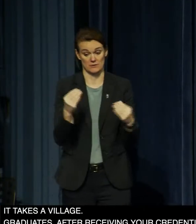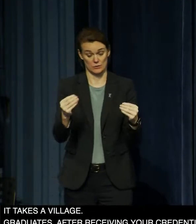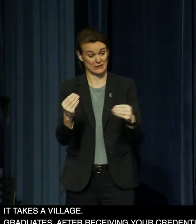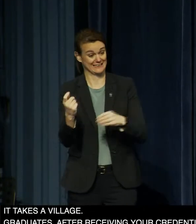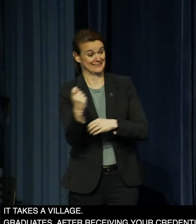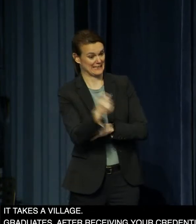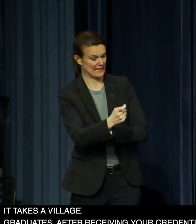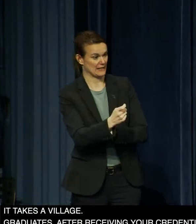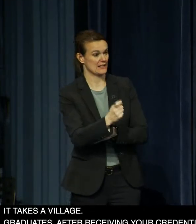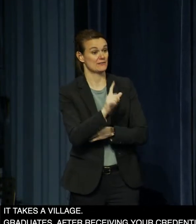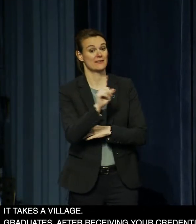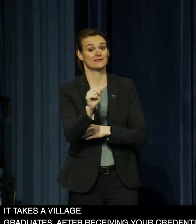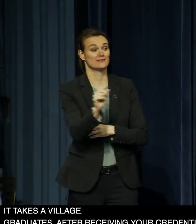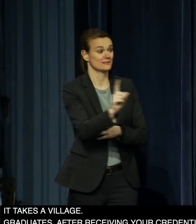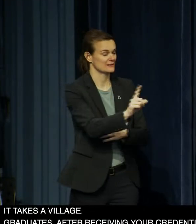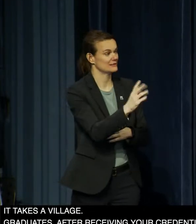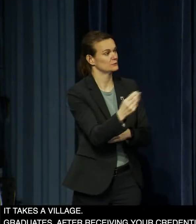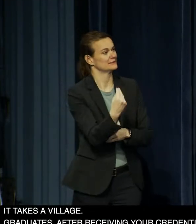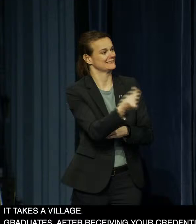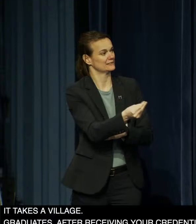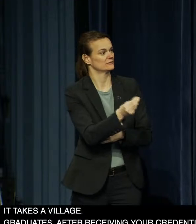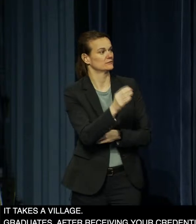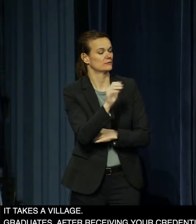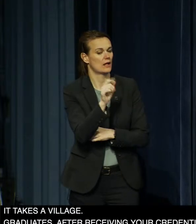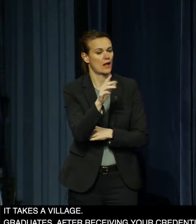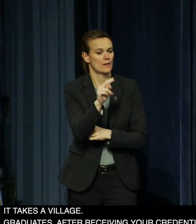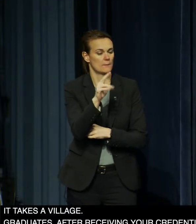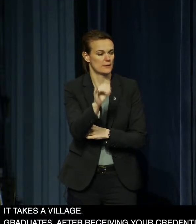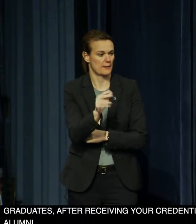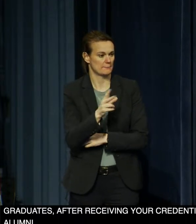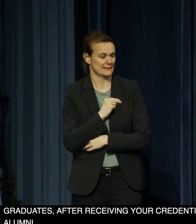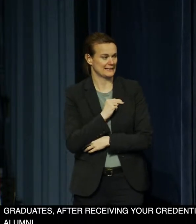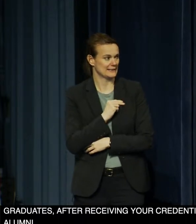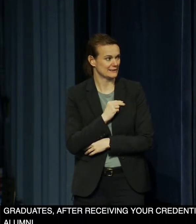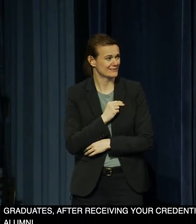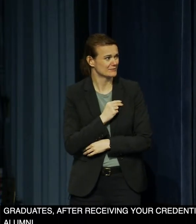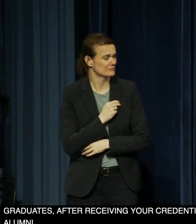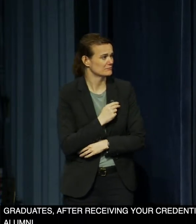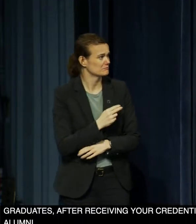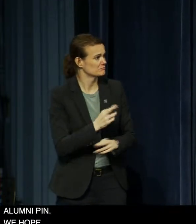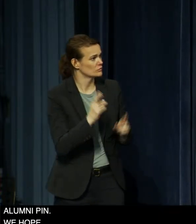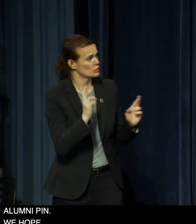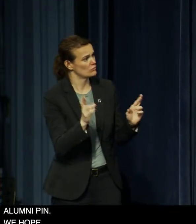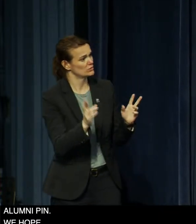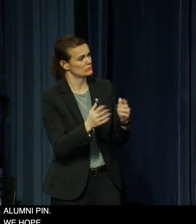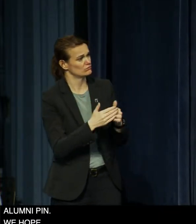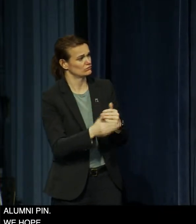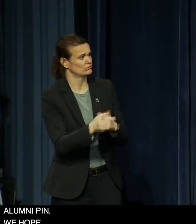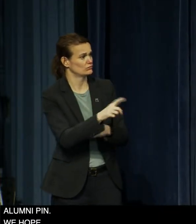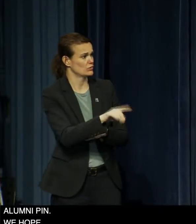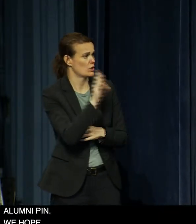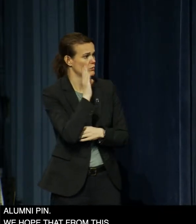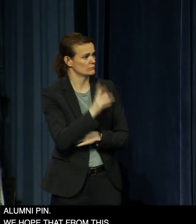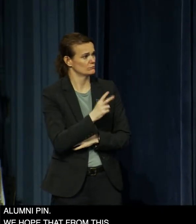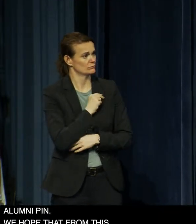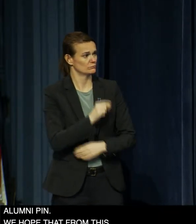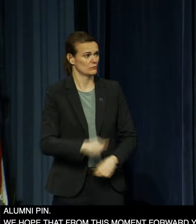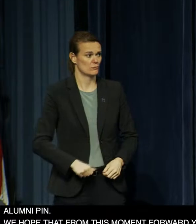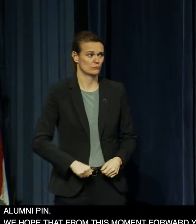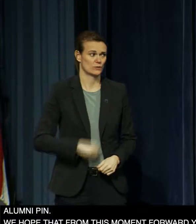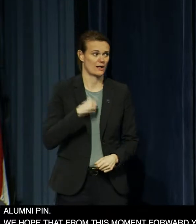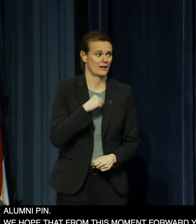presented with an NSCC alumni pin. We hope that from this moment forward, you will wear it